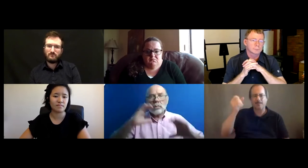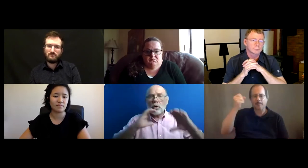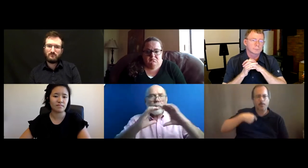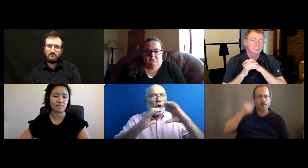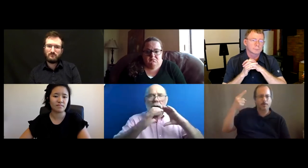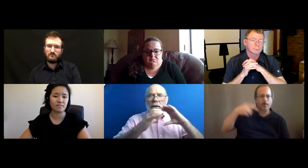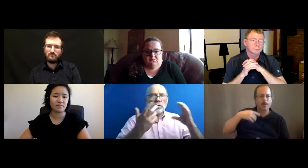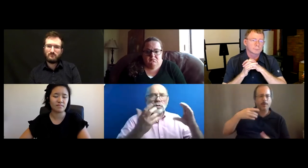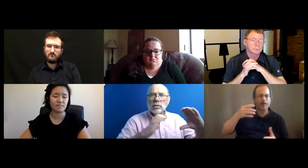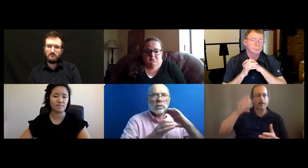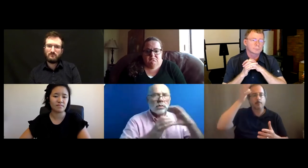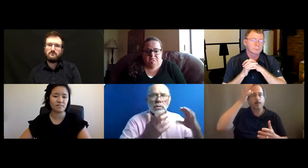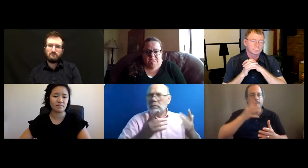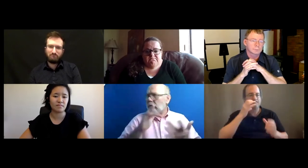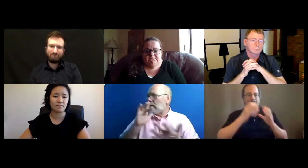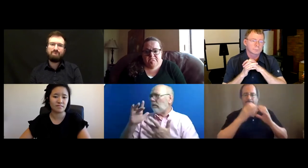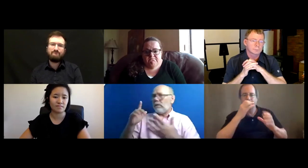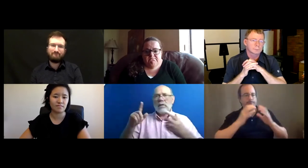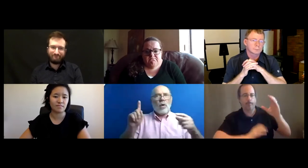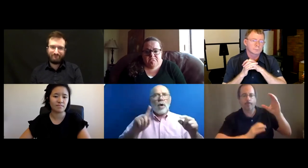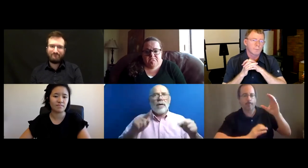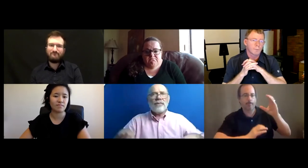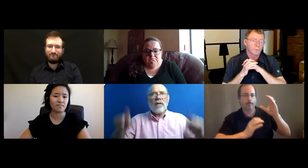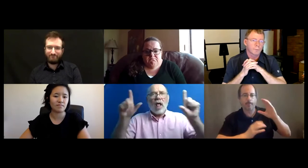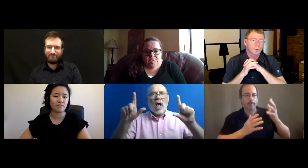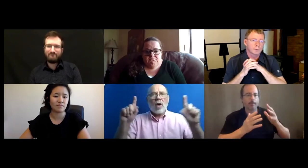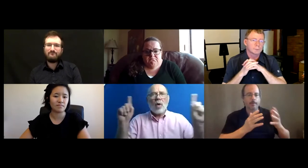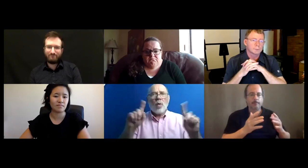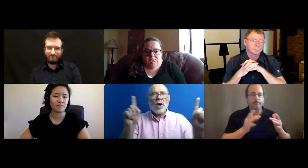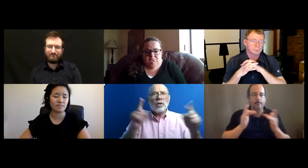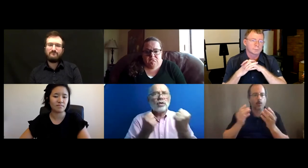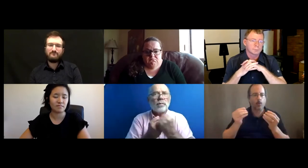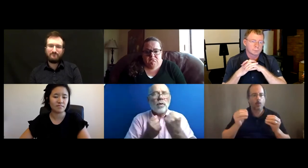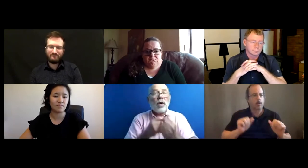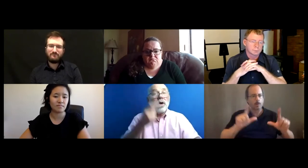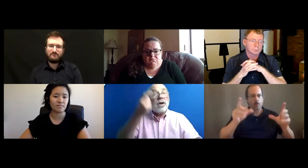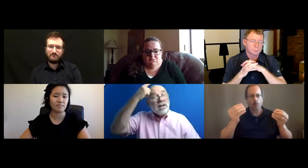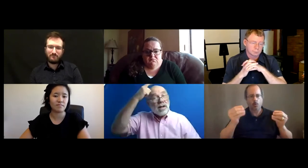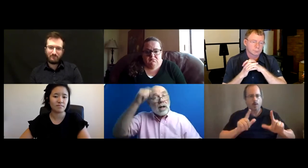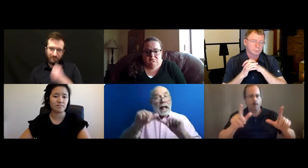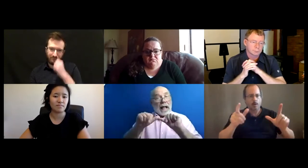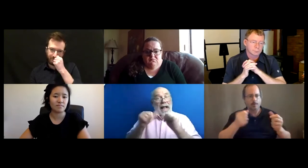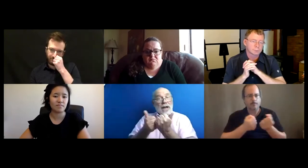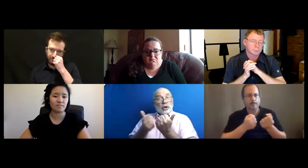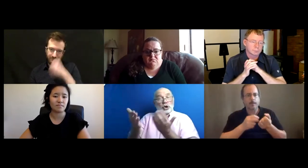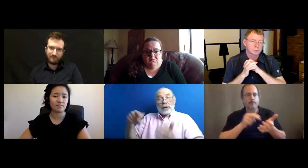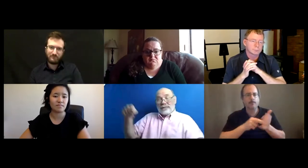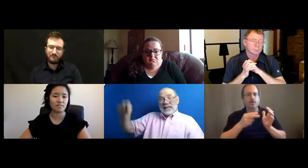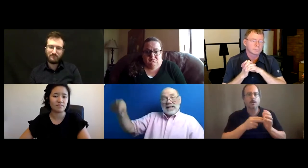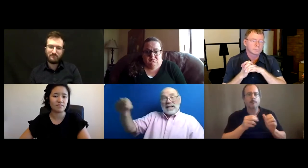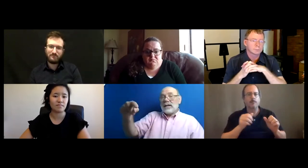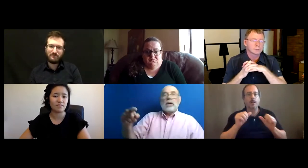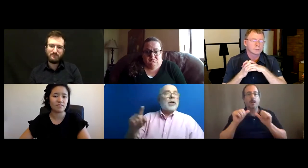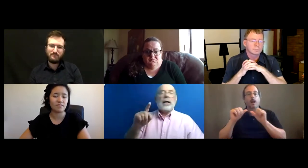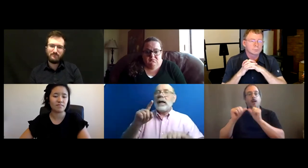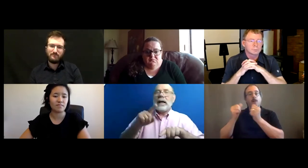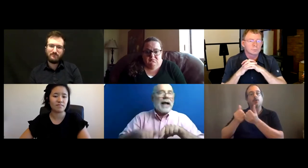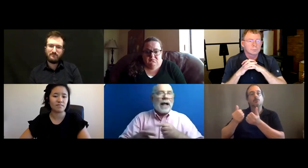don't understand the English documentation, and they don't necessarily have the communication with their families to support them through